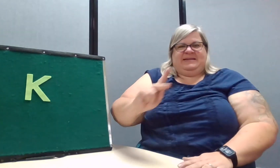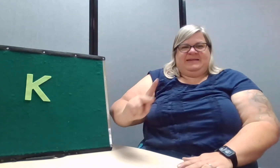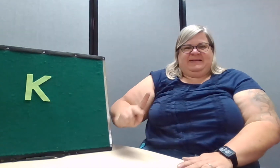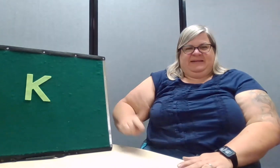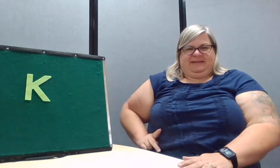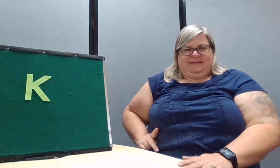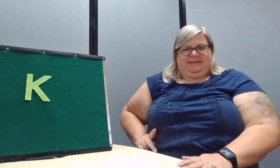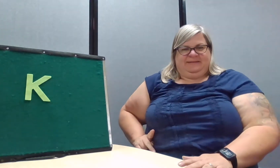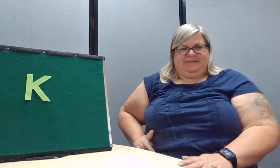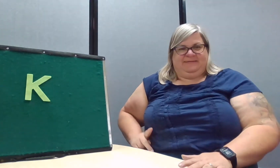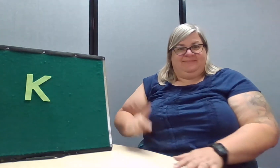King.